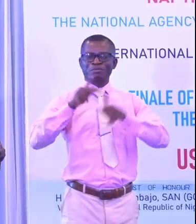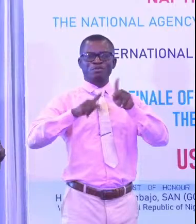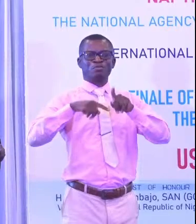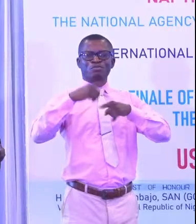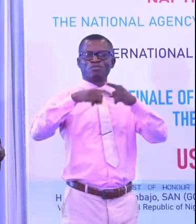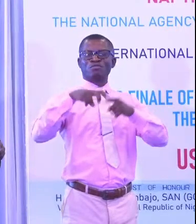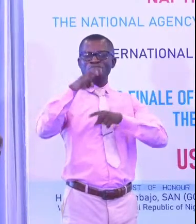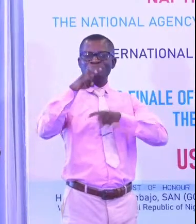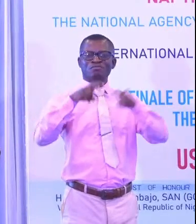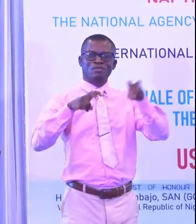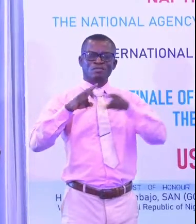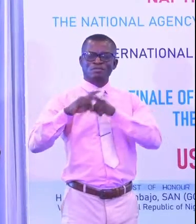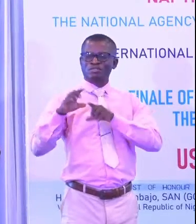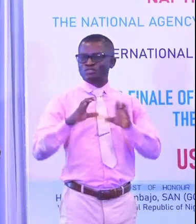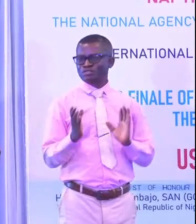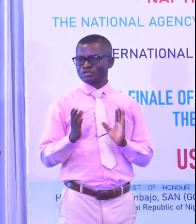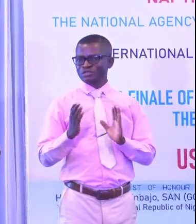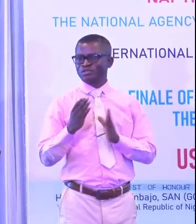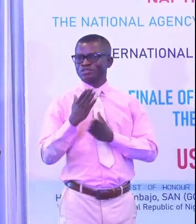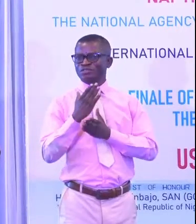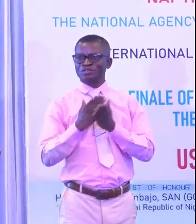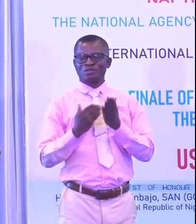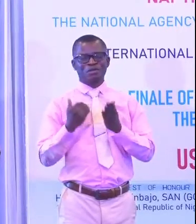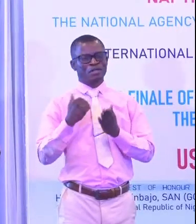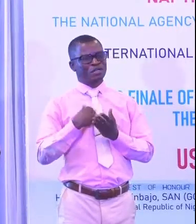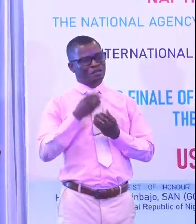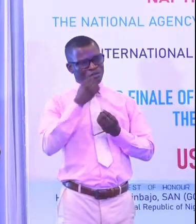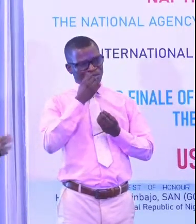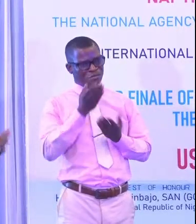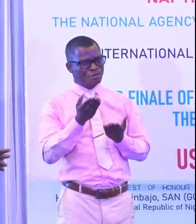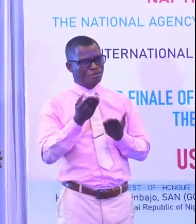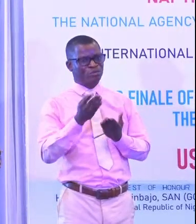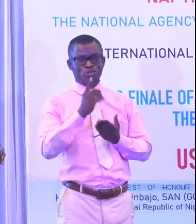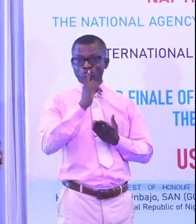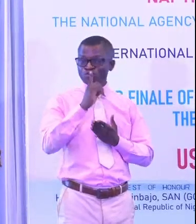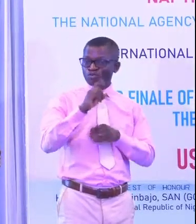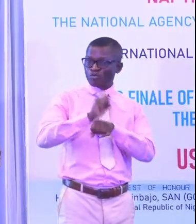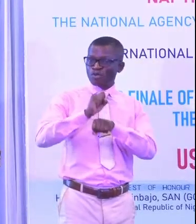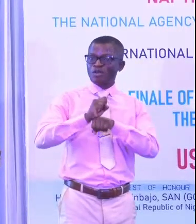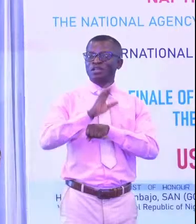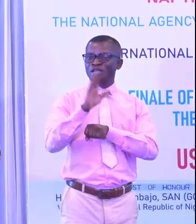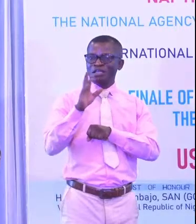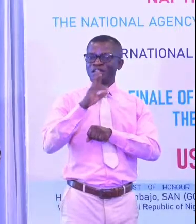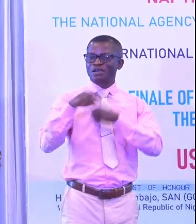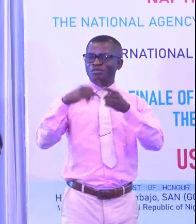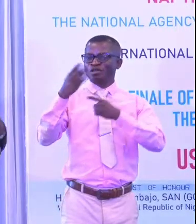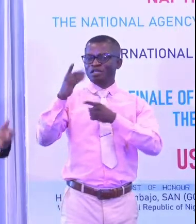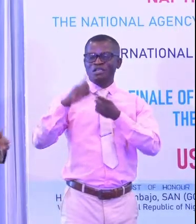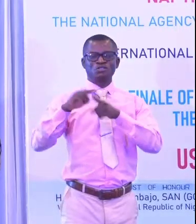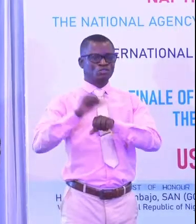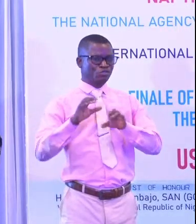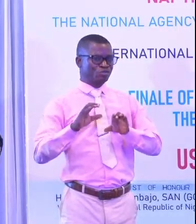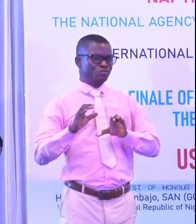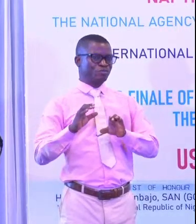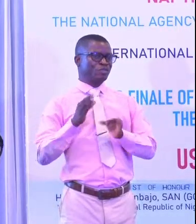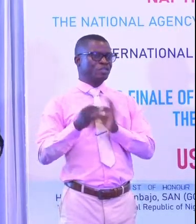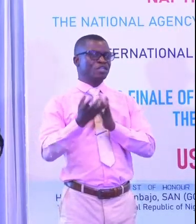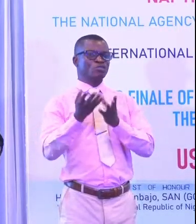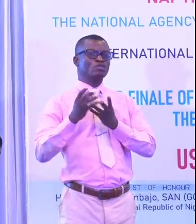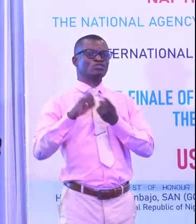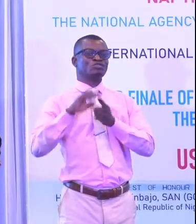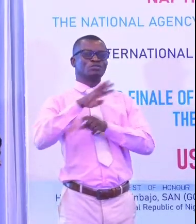this country. But somebody had transcribed it to tell me the real job that they go to do. So if they want to recruit you as a